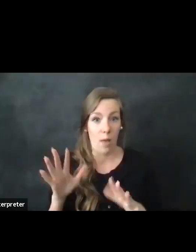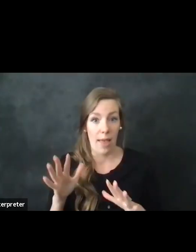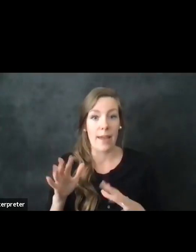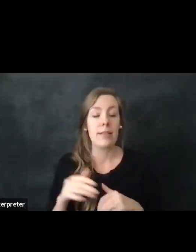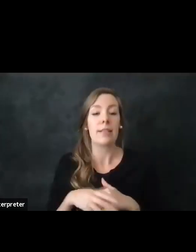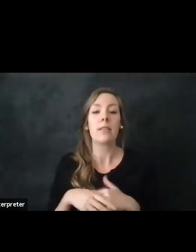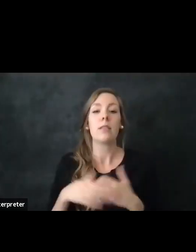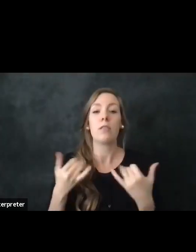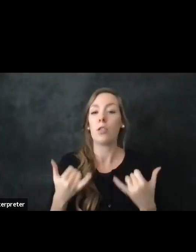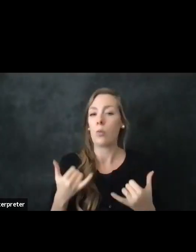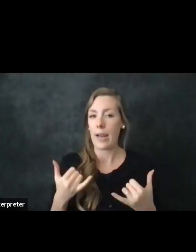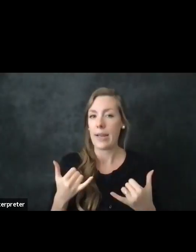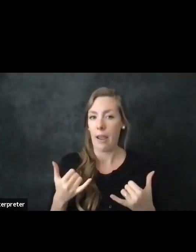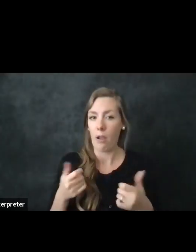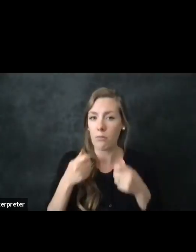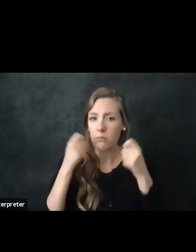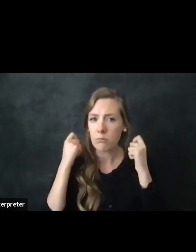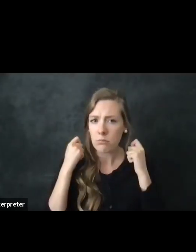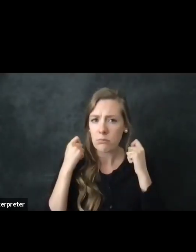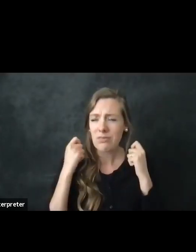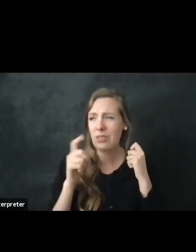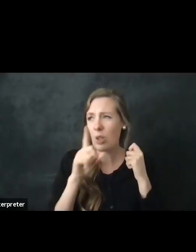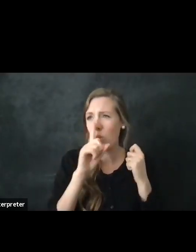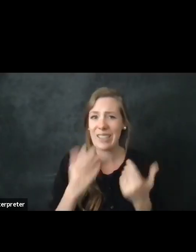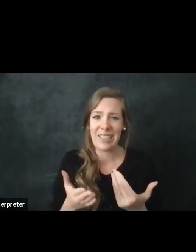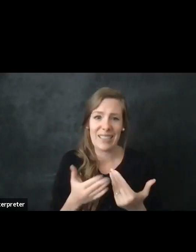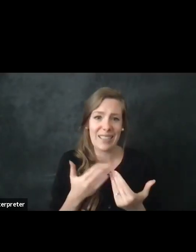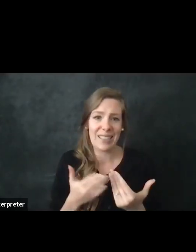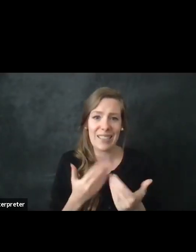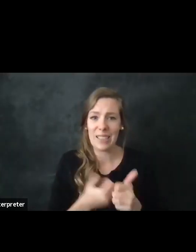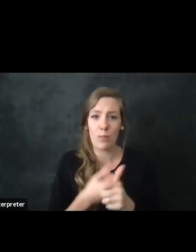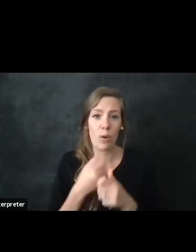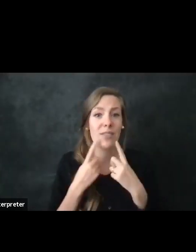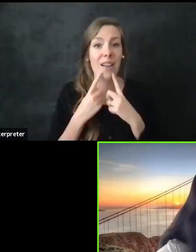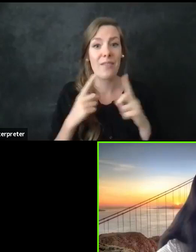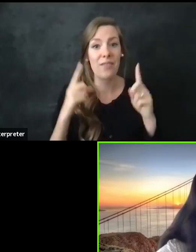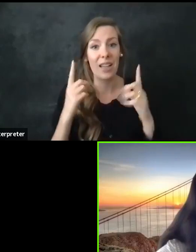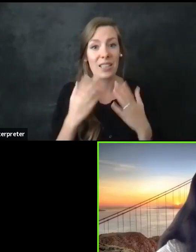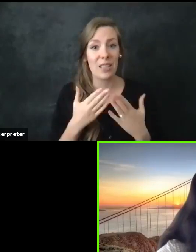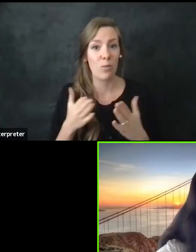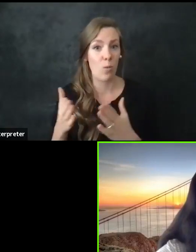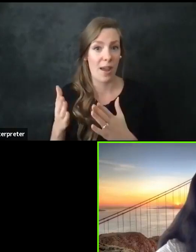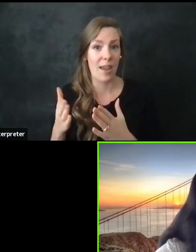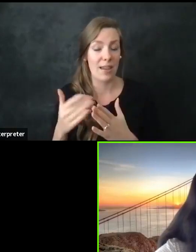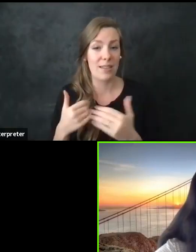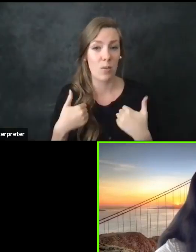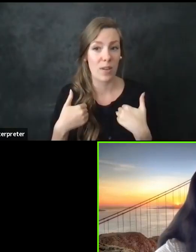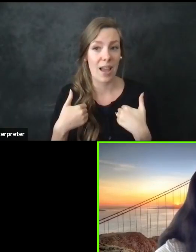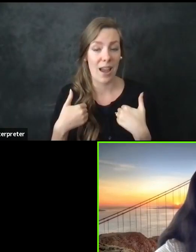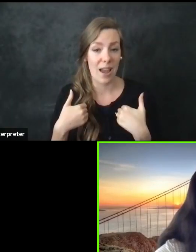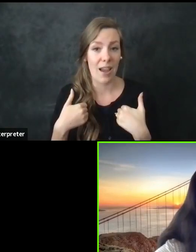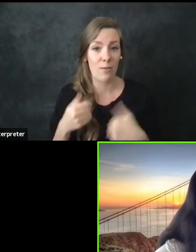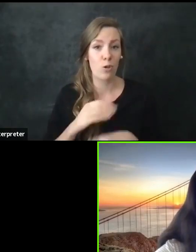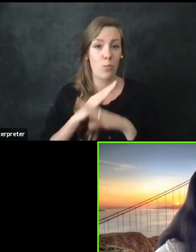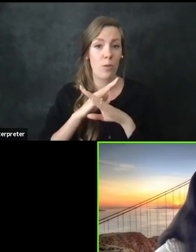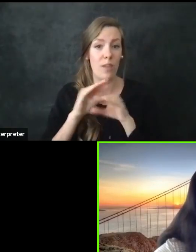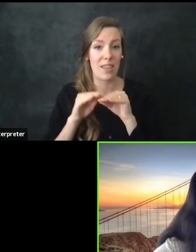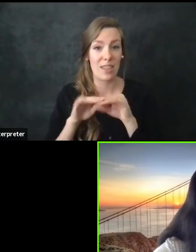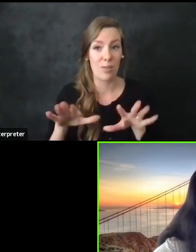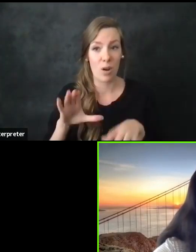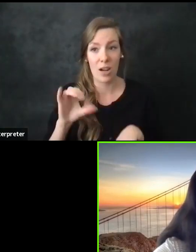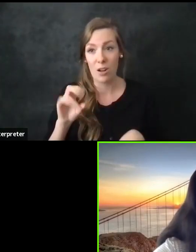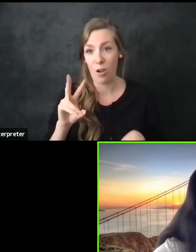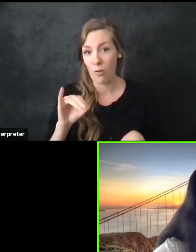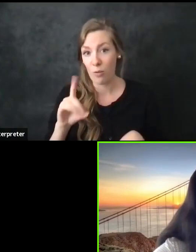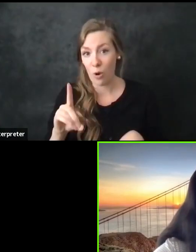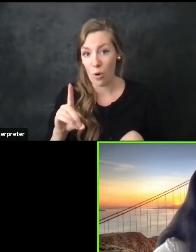that wearing face coverings is one of the easiest and most effective tools we have at our disposal to prevent the spread of COVID, and